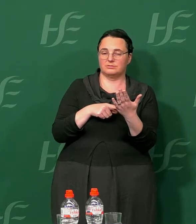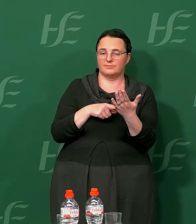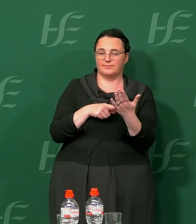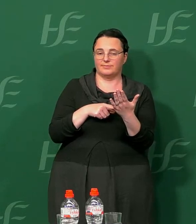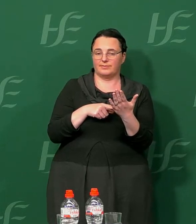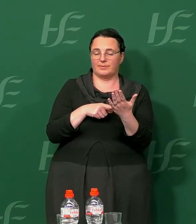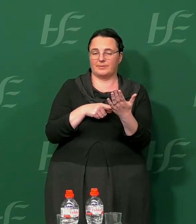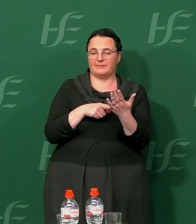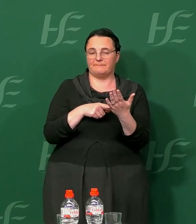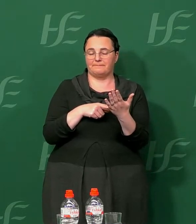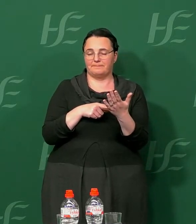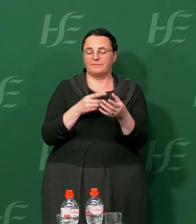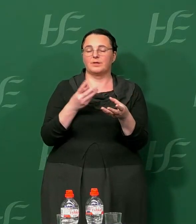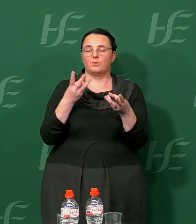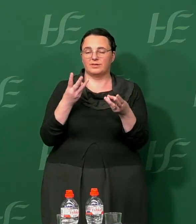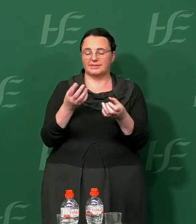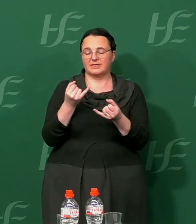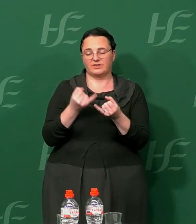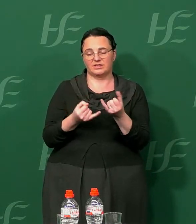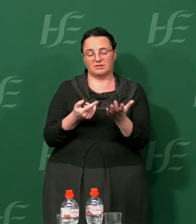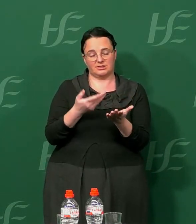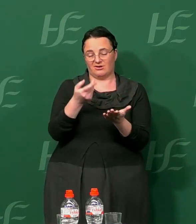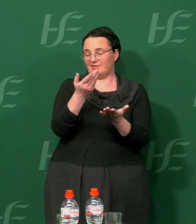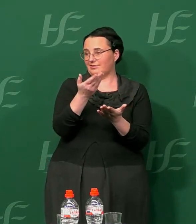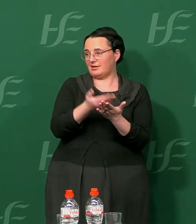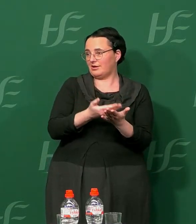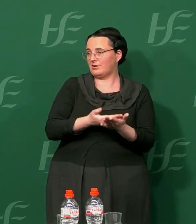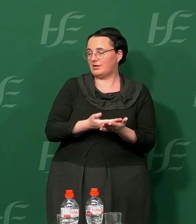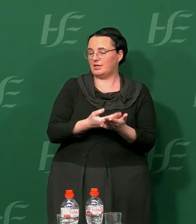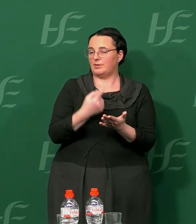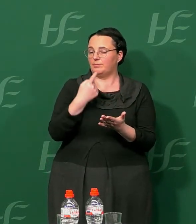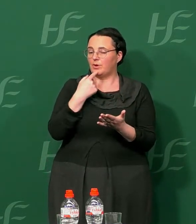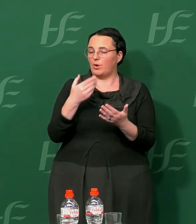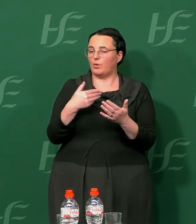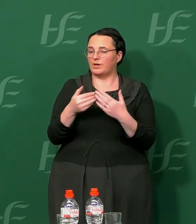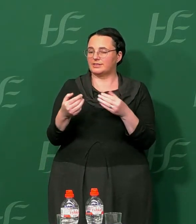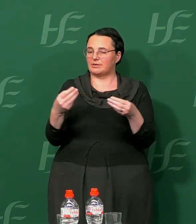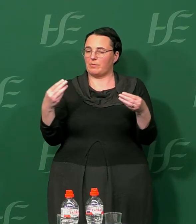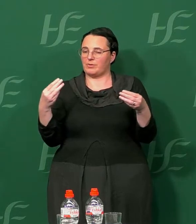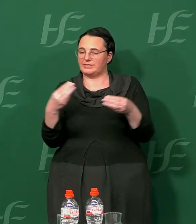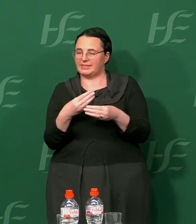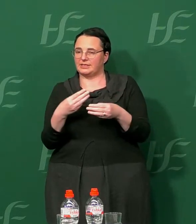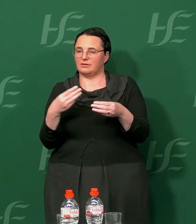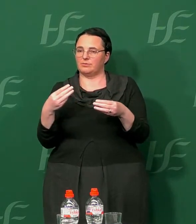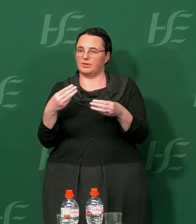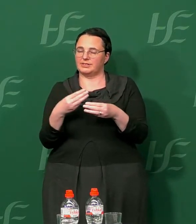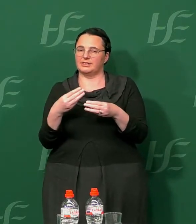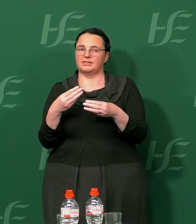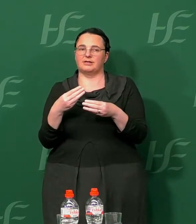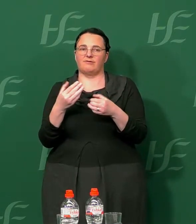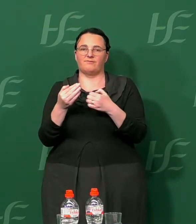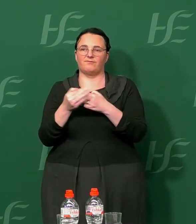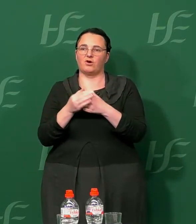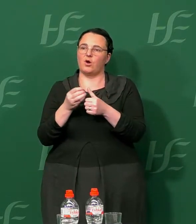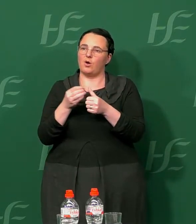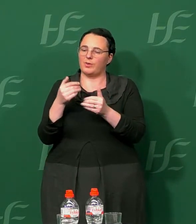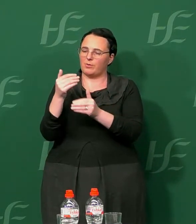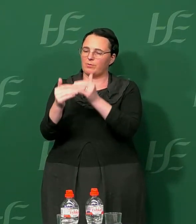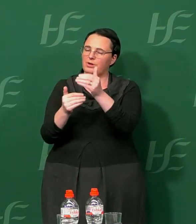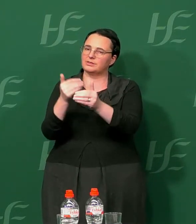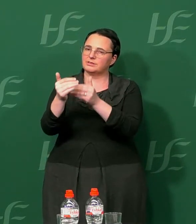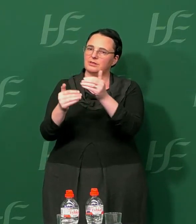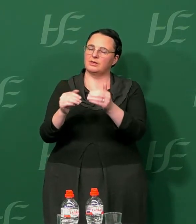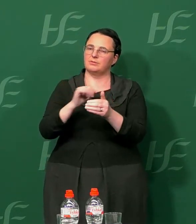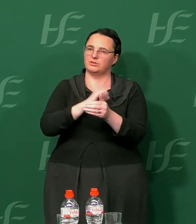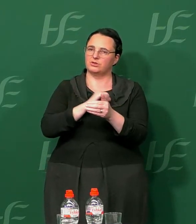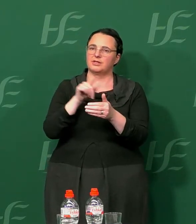greatest, all the levels of details in it, which are in the report. What is protected is to protect us for other process, and really importantly, the National